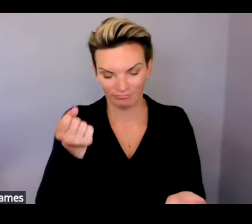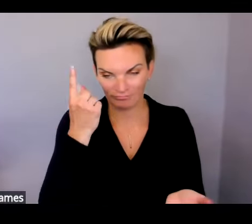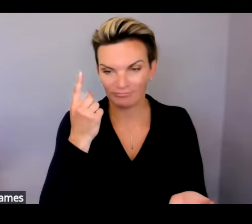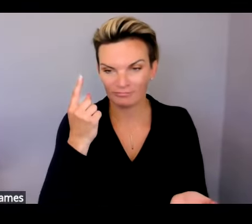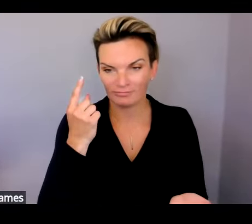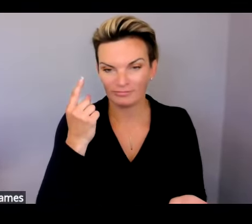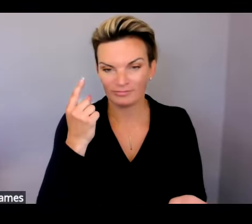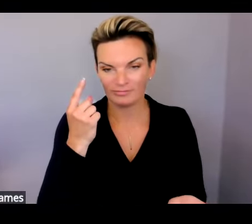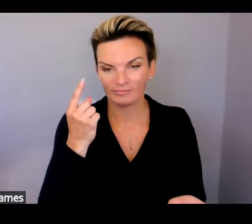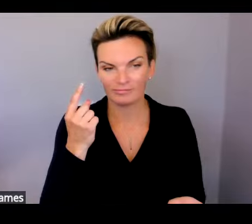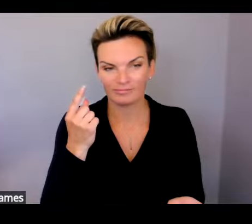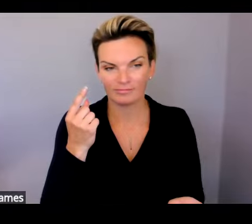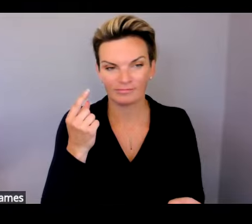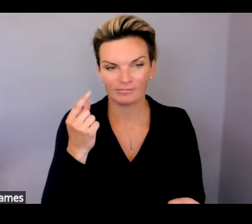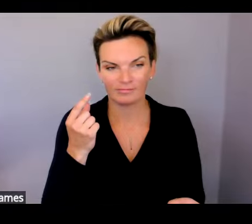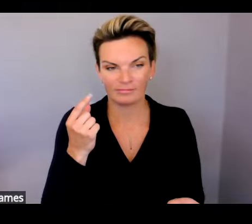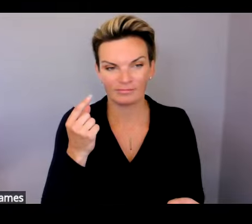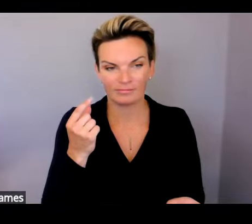with like this,